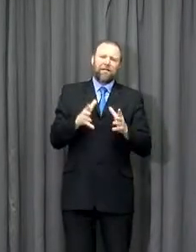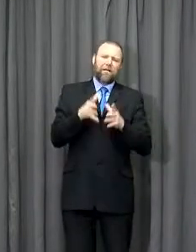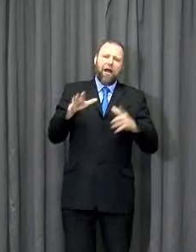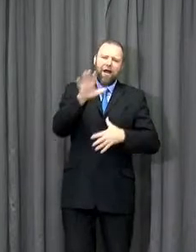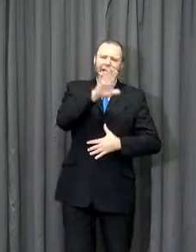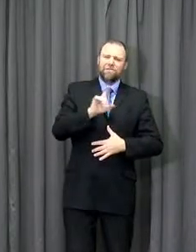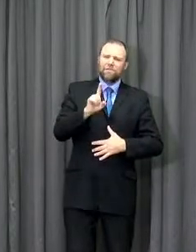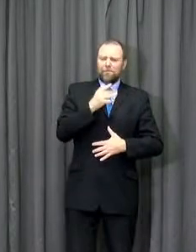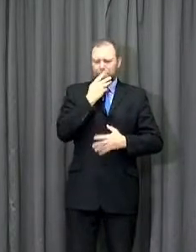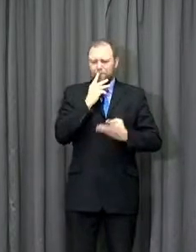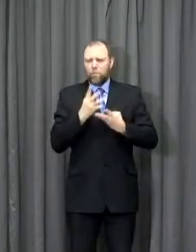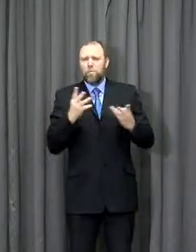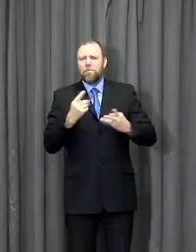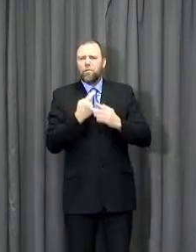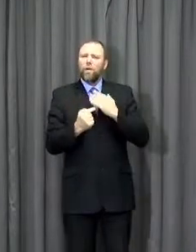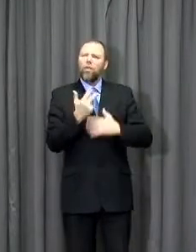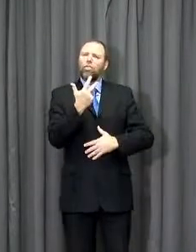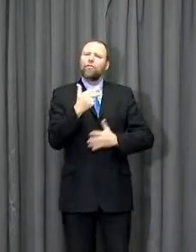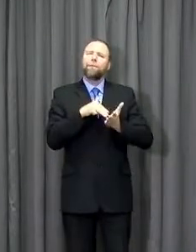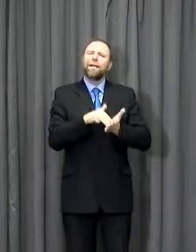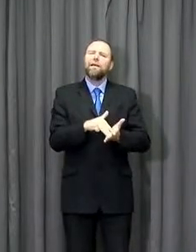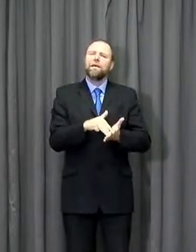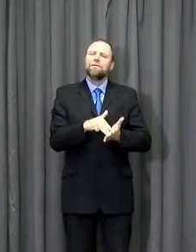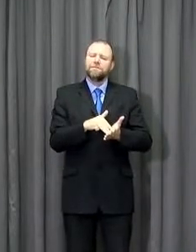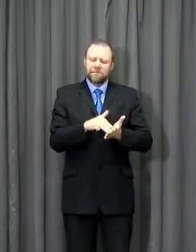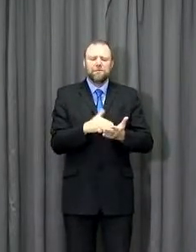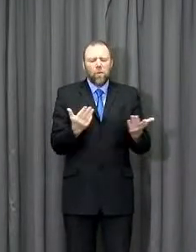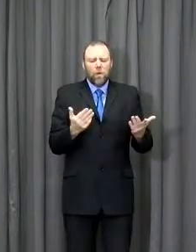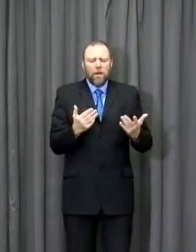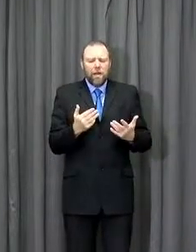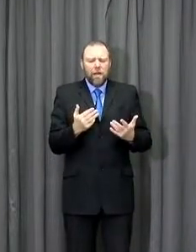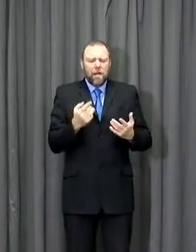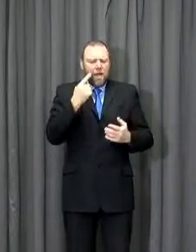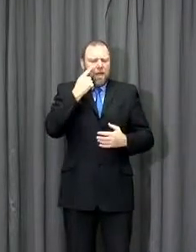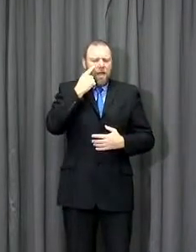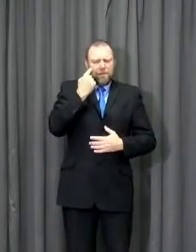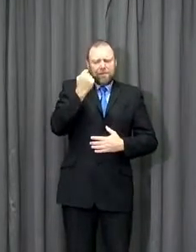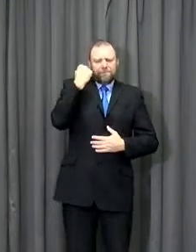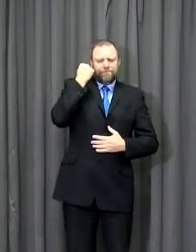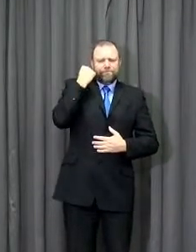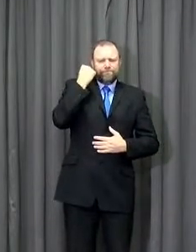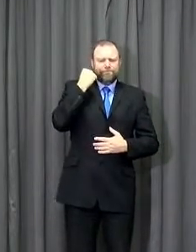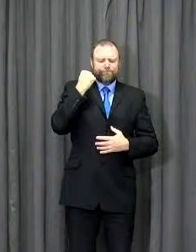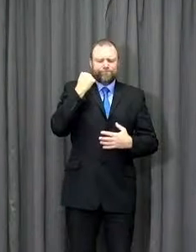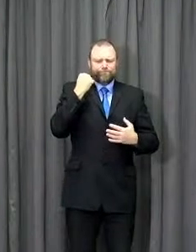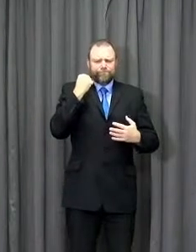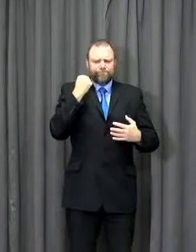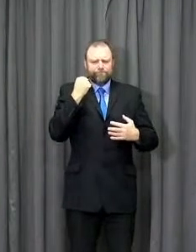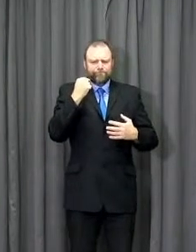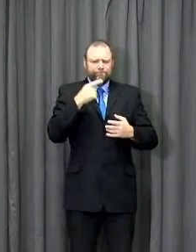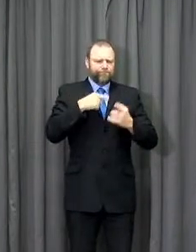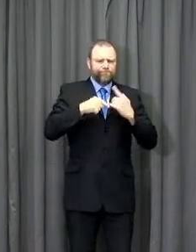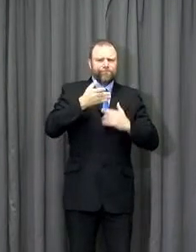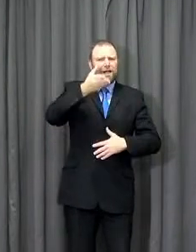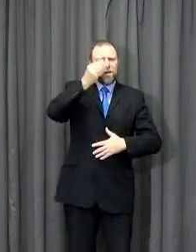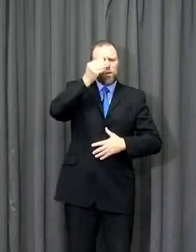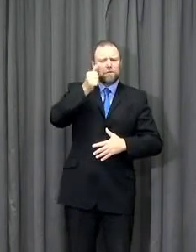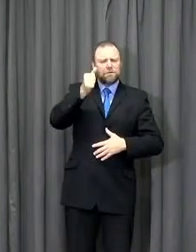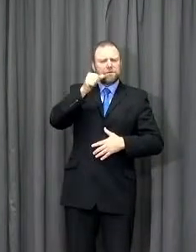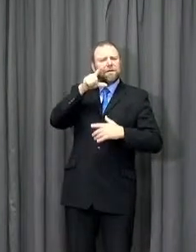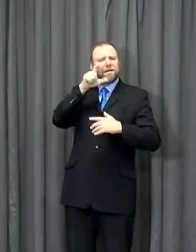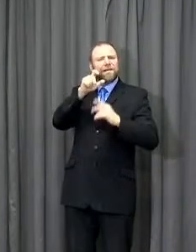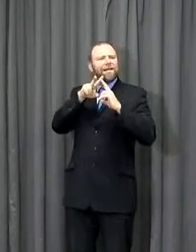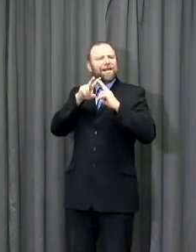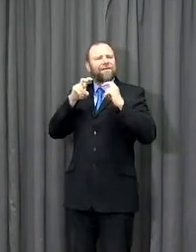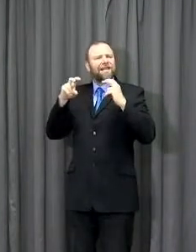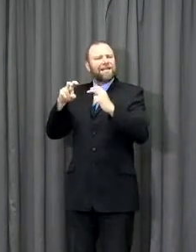population-wise, we're only 3 million people. We learnt from you'll remember back to the Caerphilly was the first area that